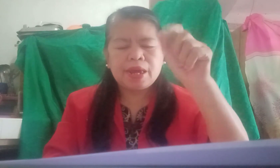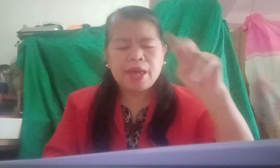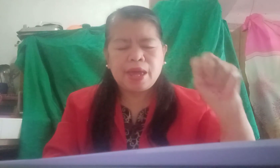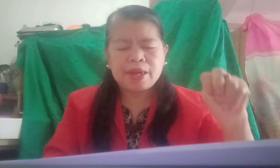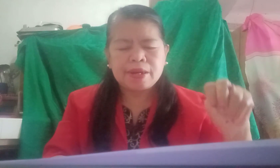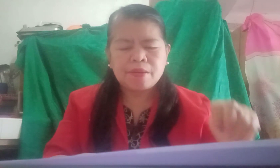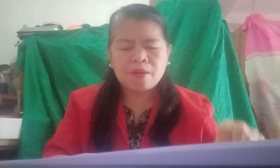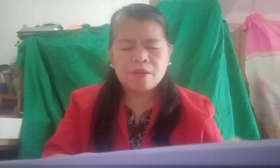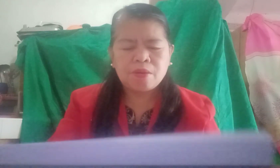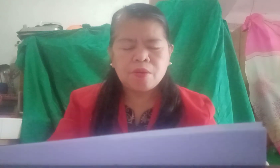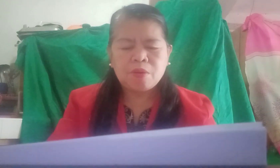African